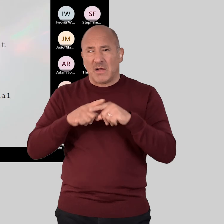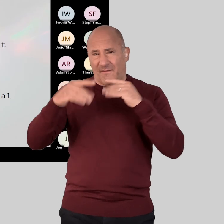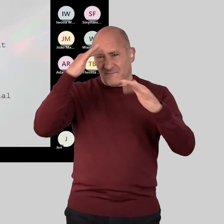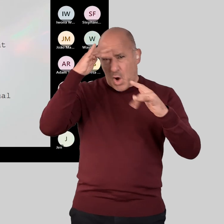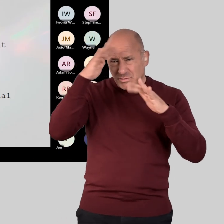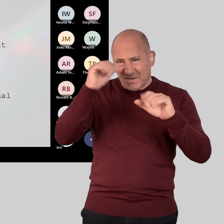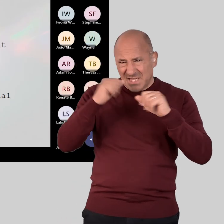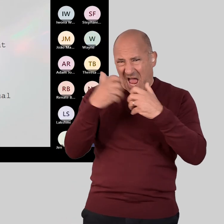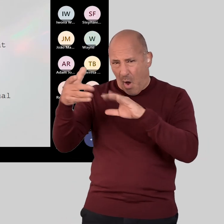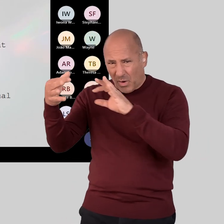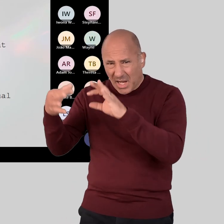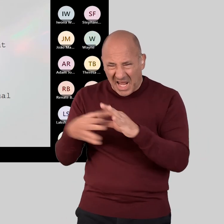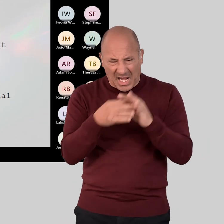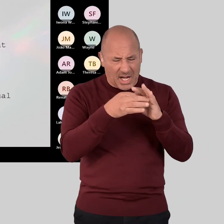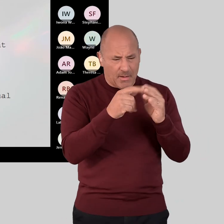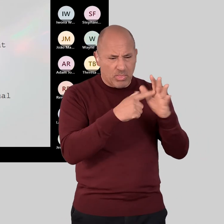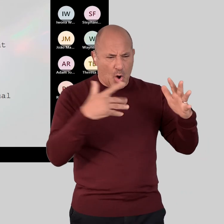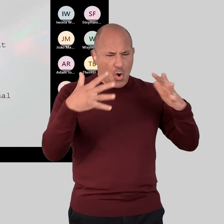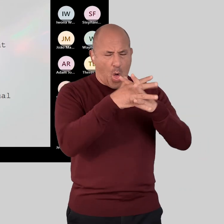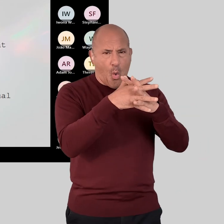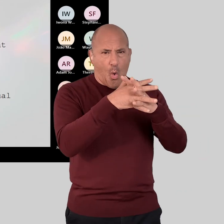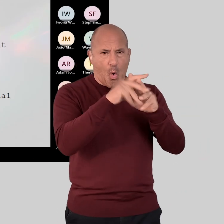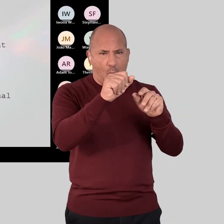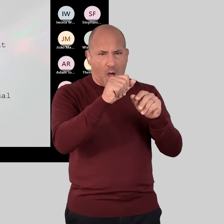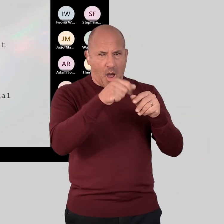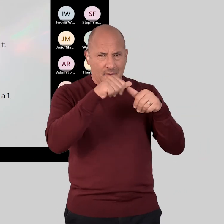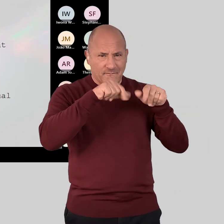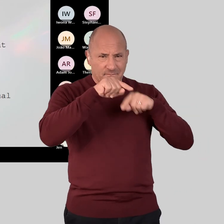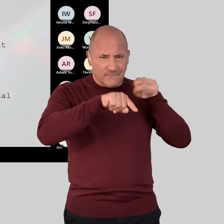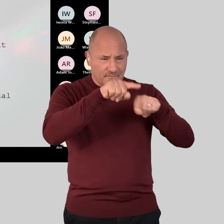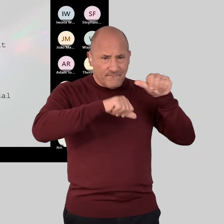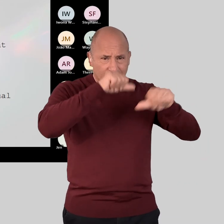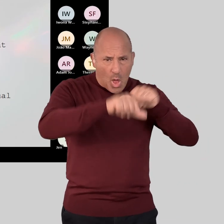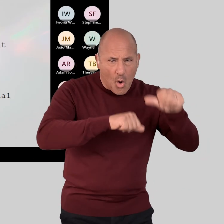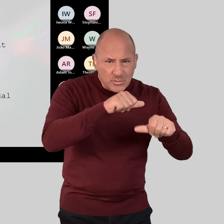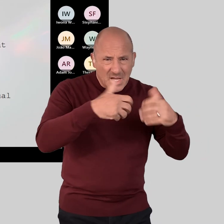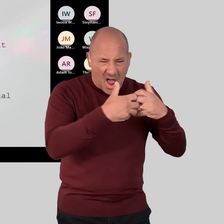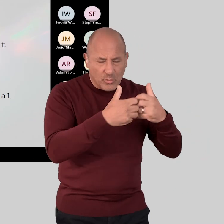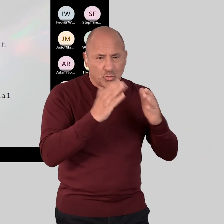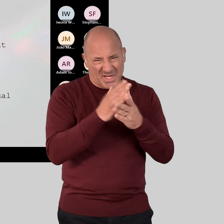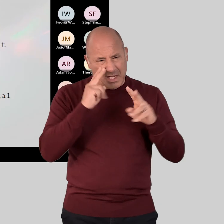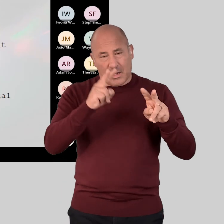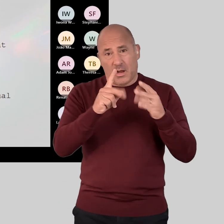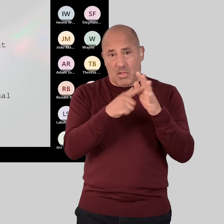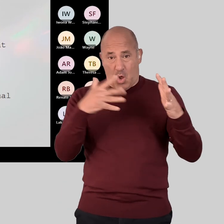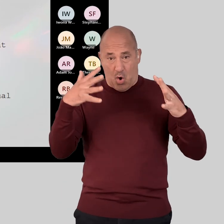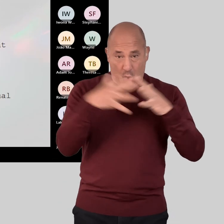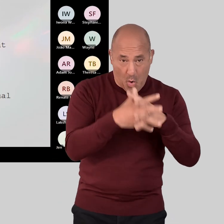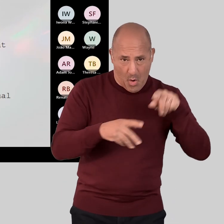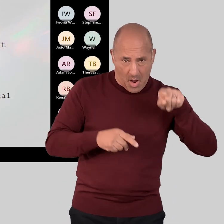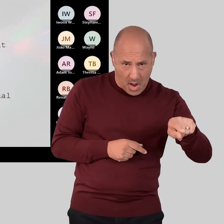particularly, and again building on lots of other people's work in this area, but the kind of philosophical or ontological